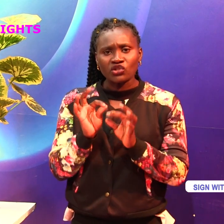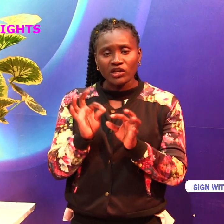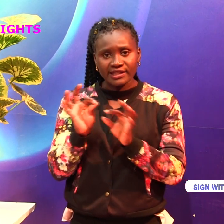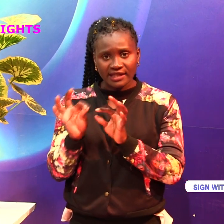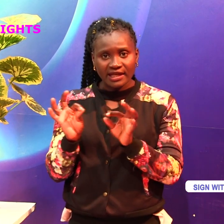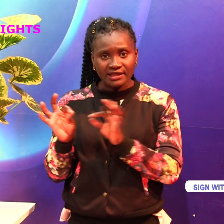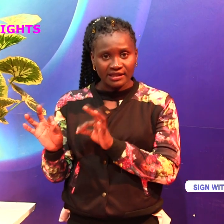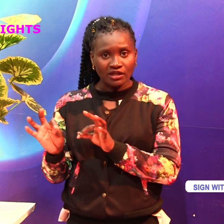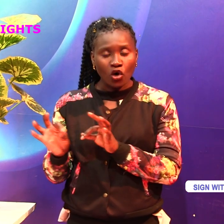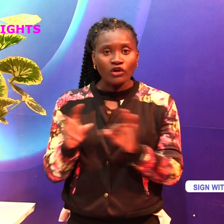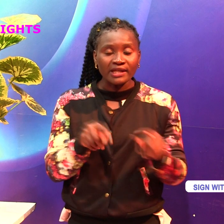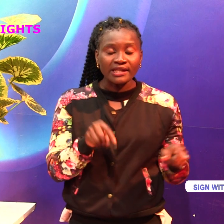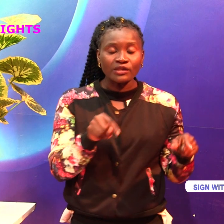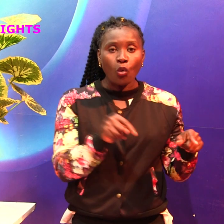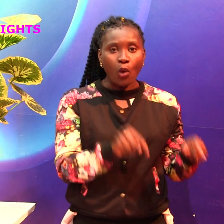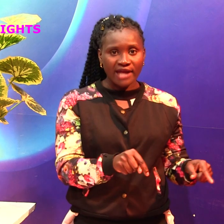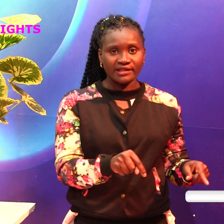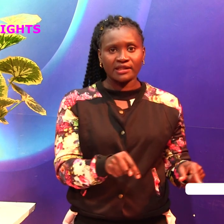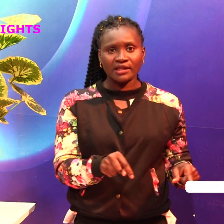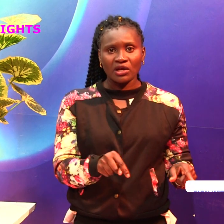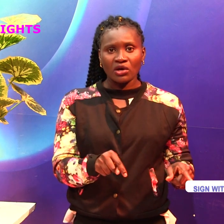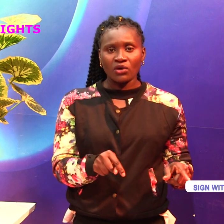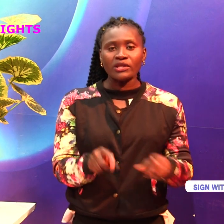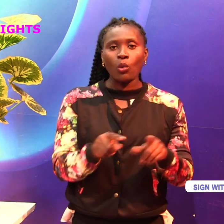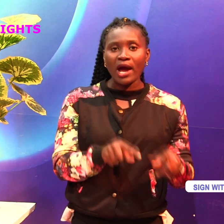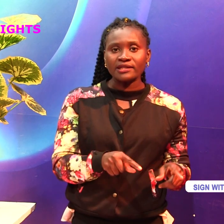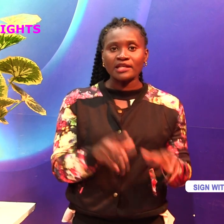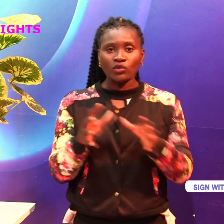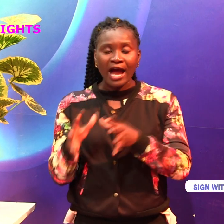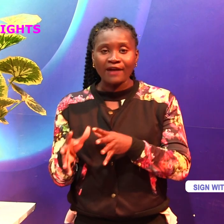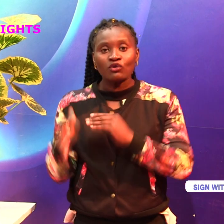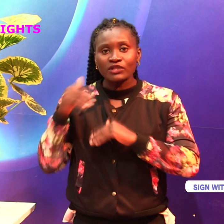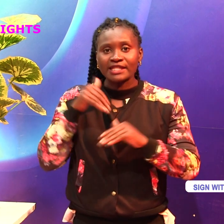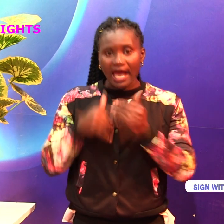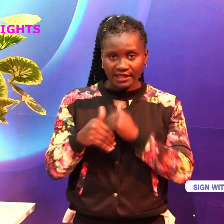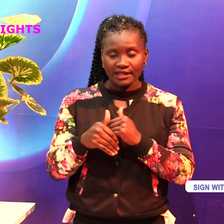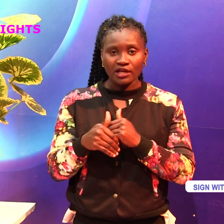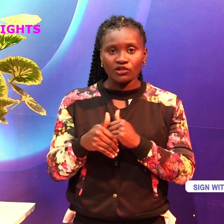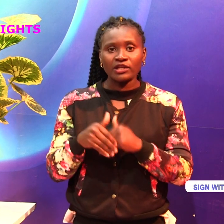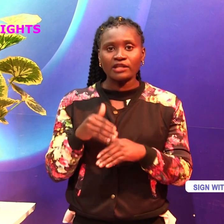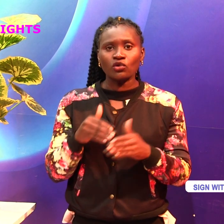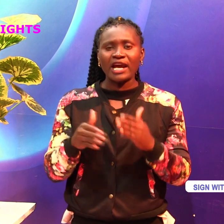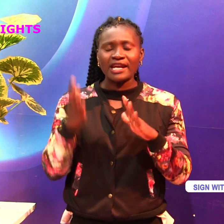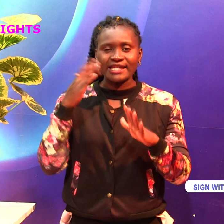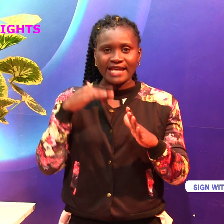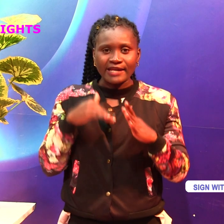short sentences on these words, on the words that we have signed, so that you can understand